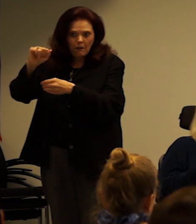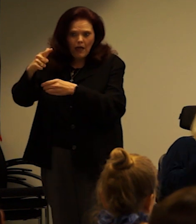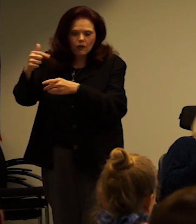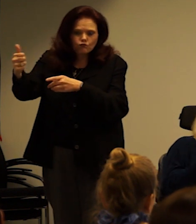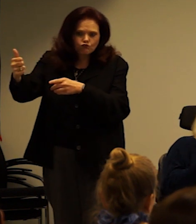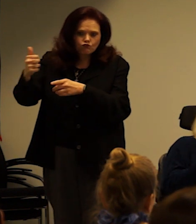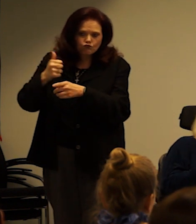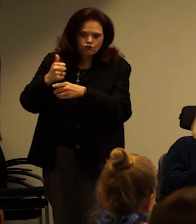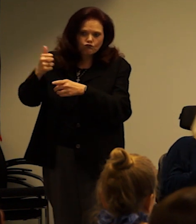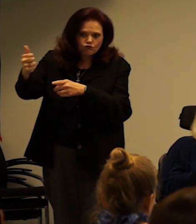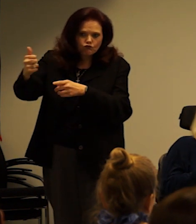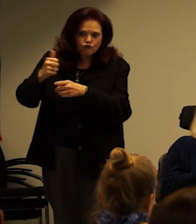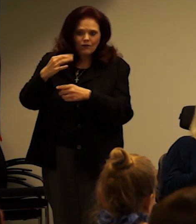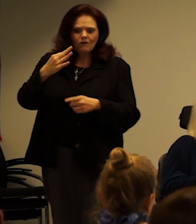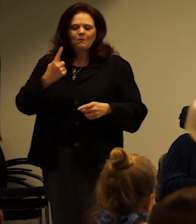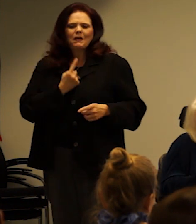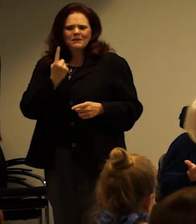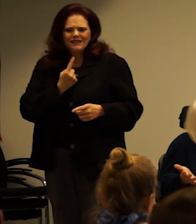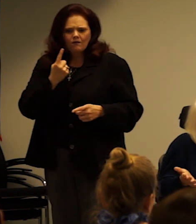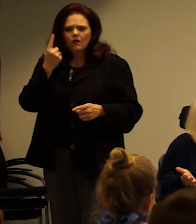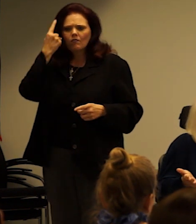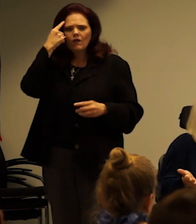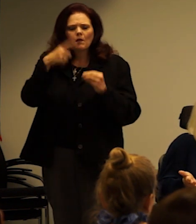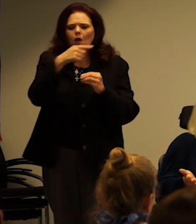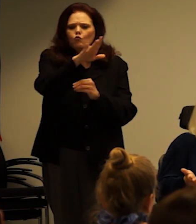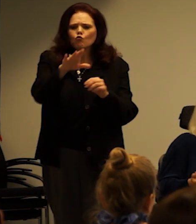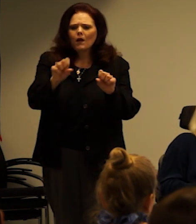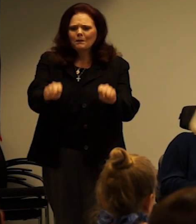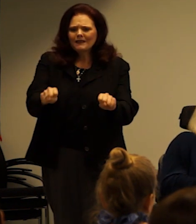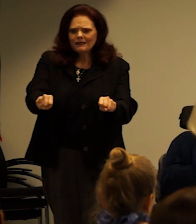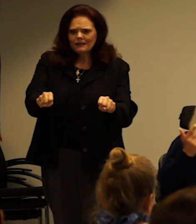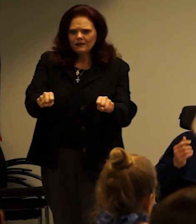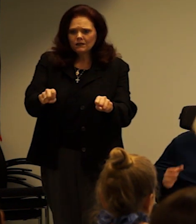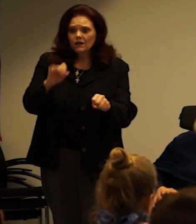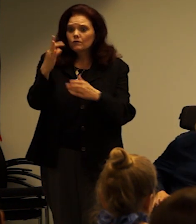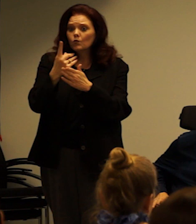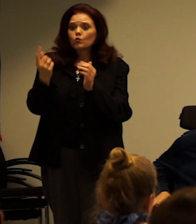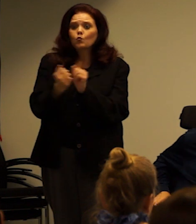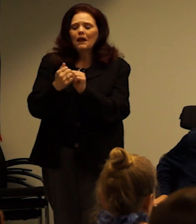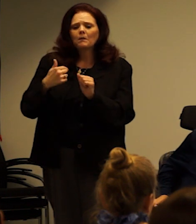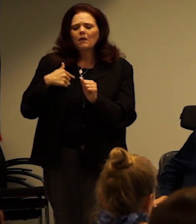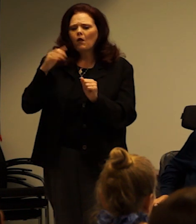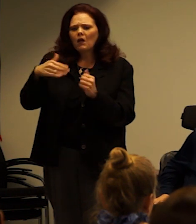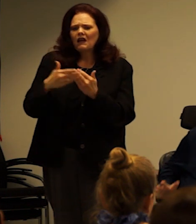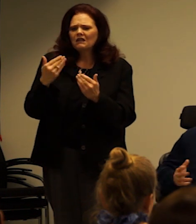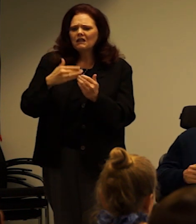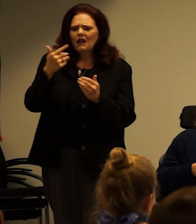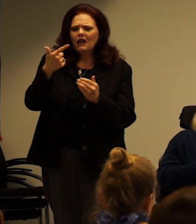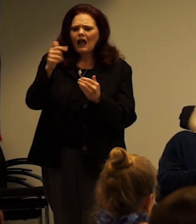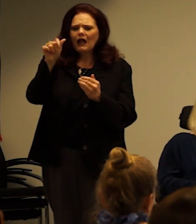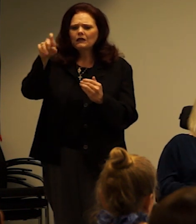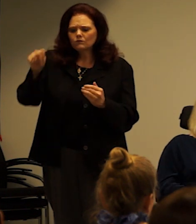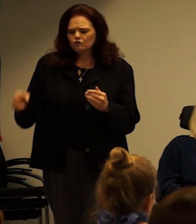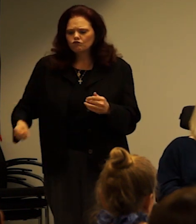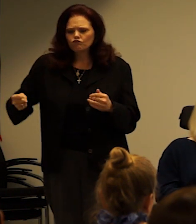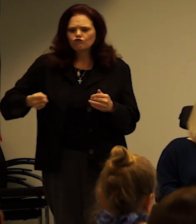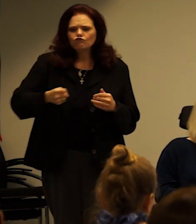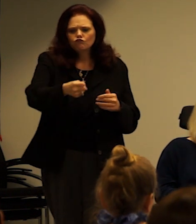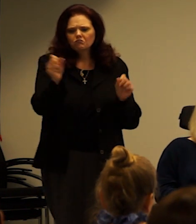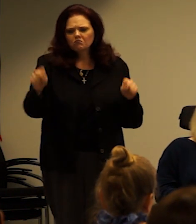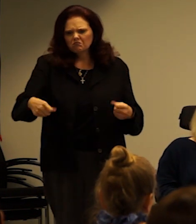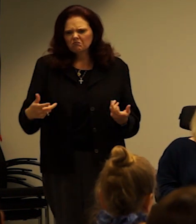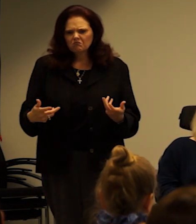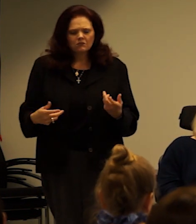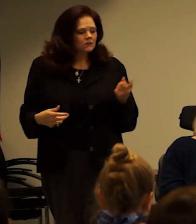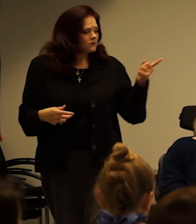So you've got to think about your ability. You know, if somebody was with me, then they could probably do the gallon, but I couldn't. A